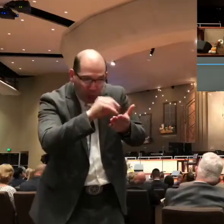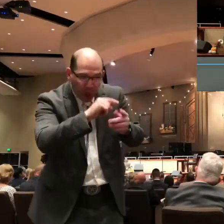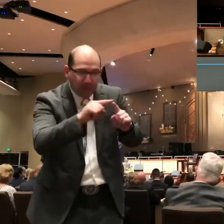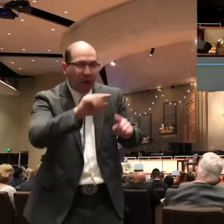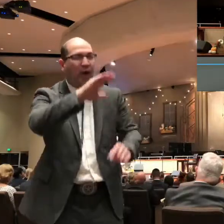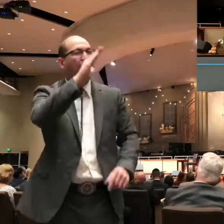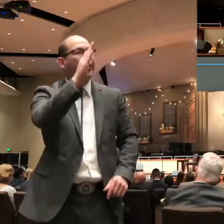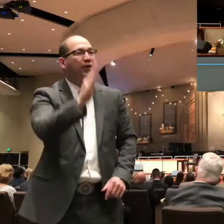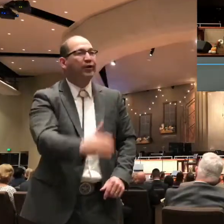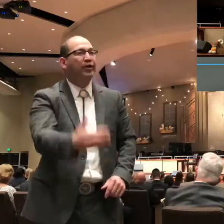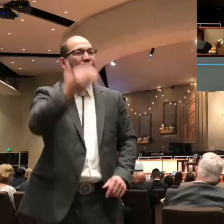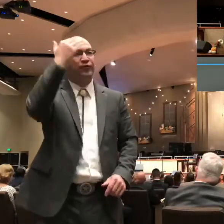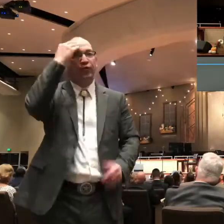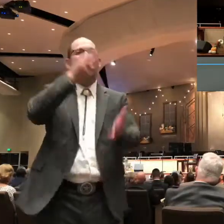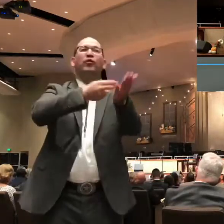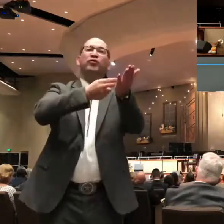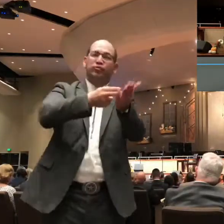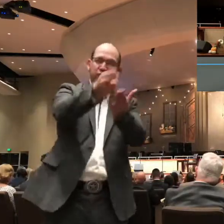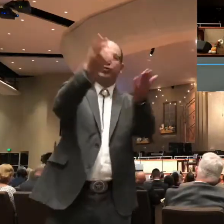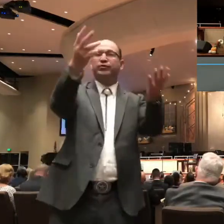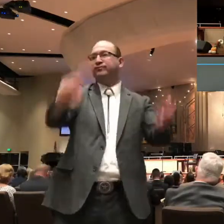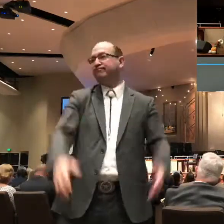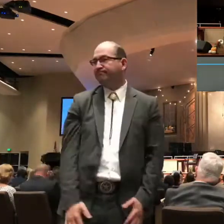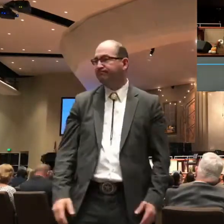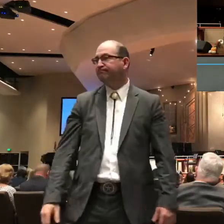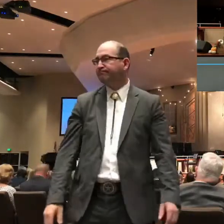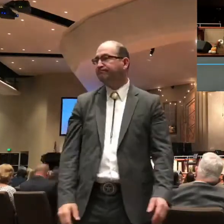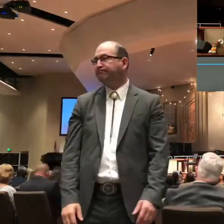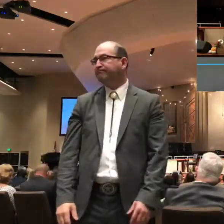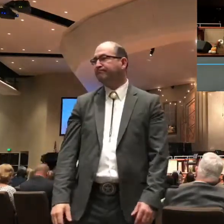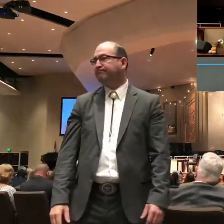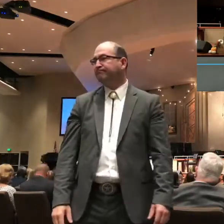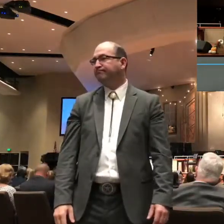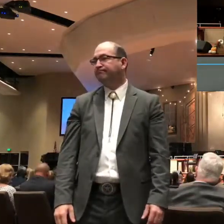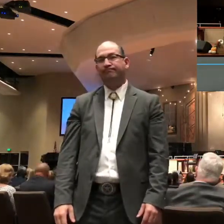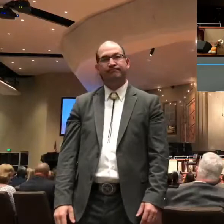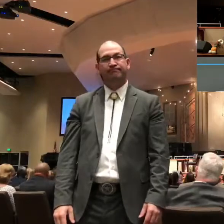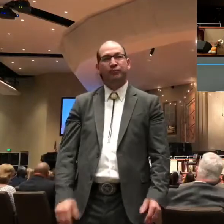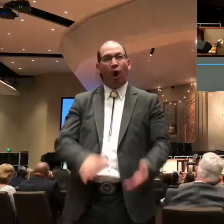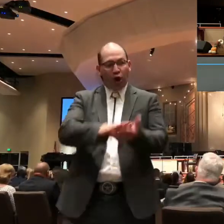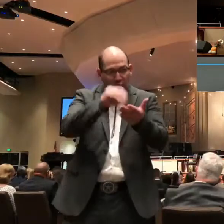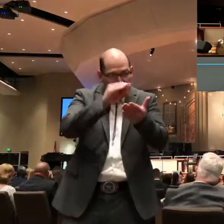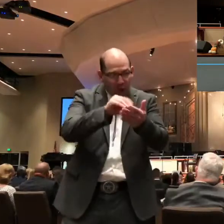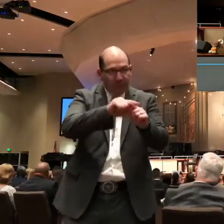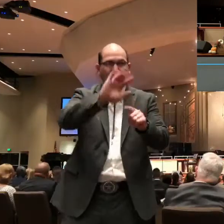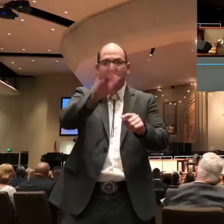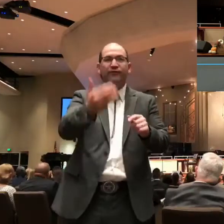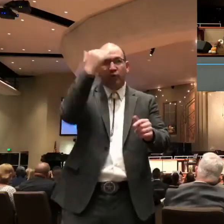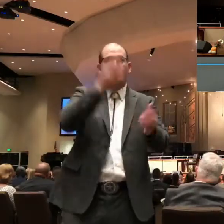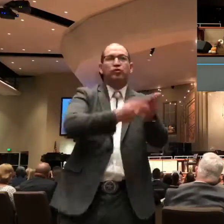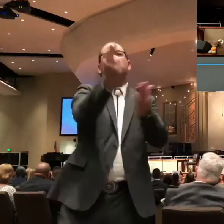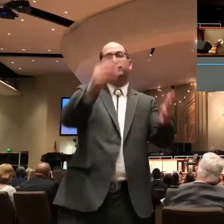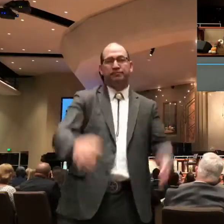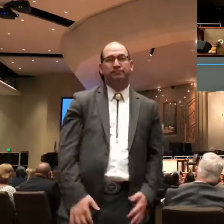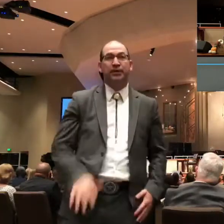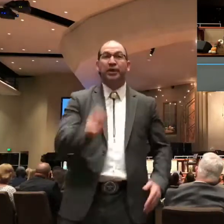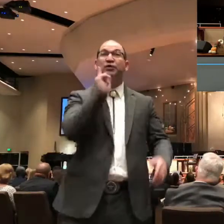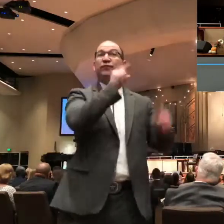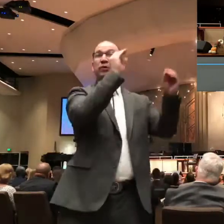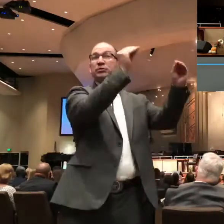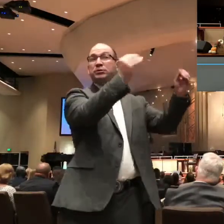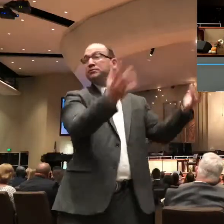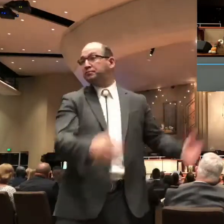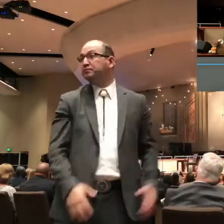and never able to come to the knowledge of the truth. Okay? Now, this is a characteristic of a false